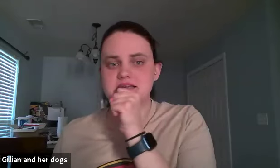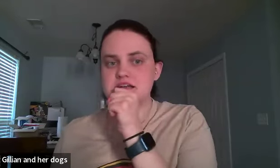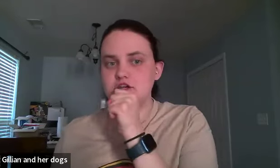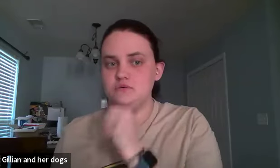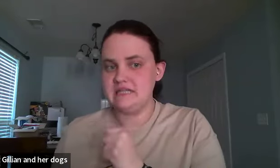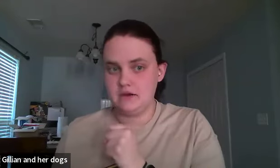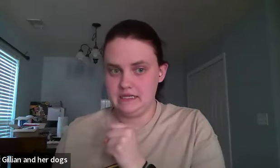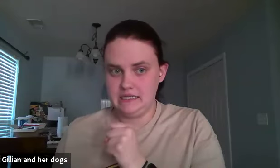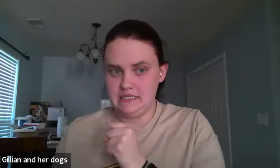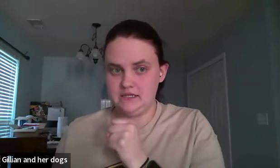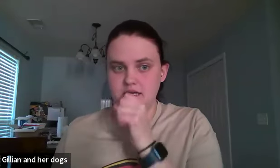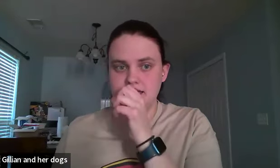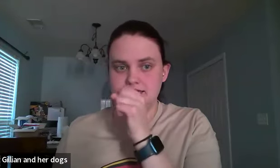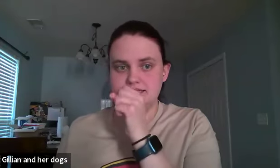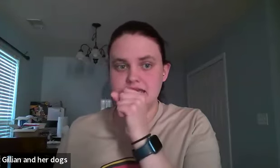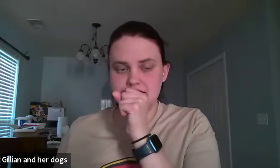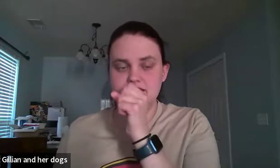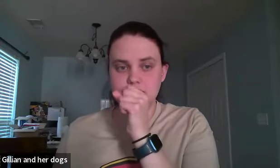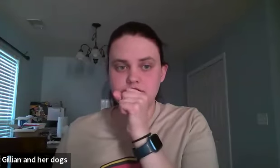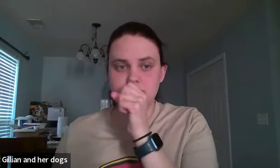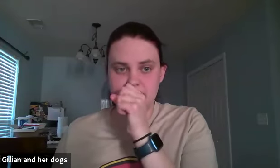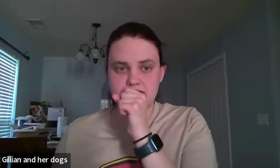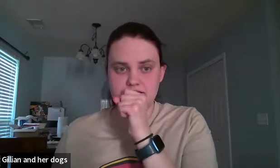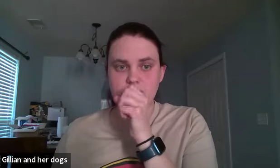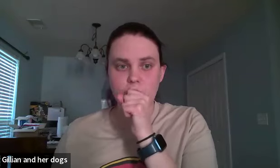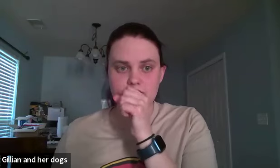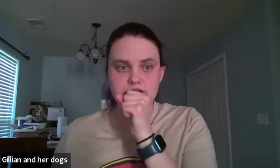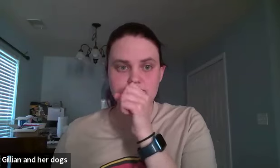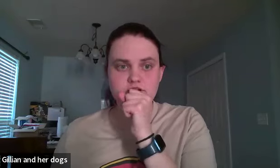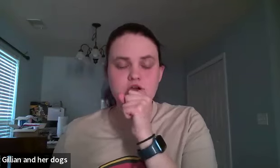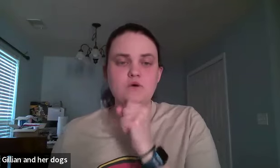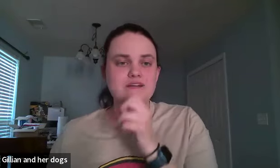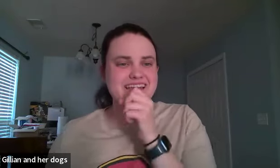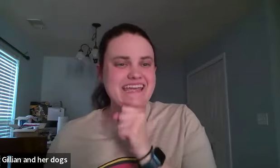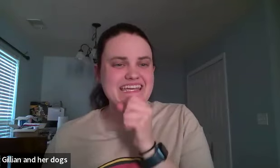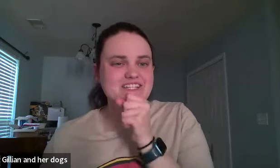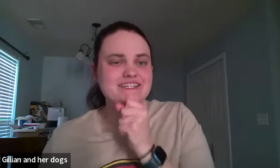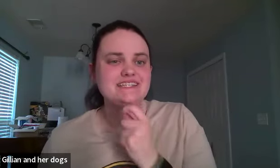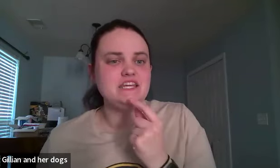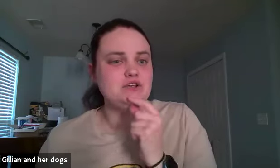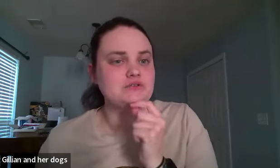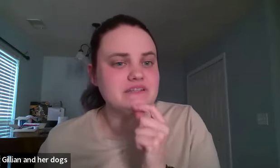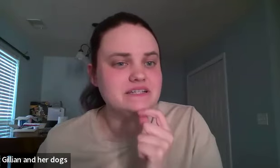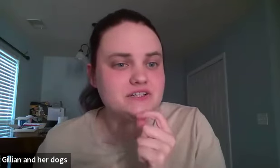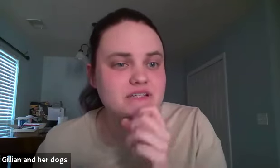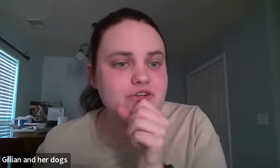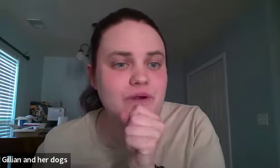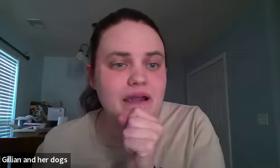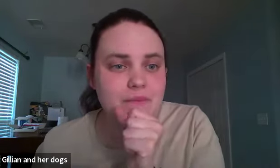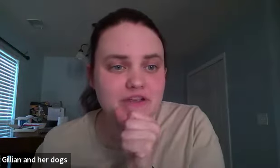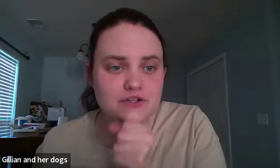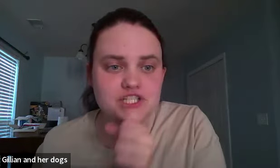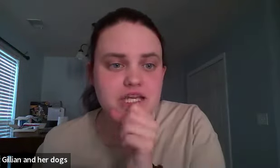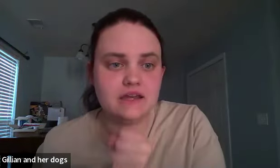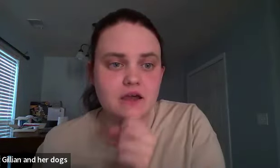does not go down any. It stays in front of your face, orange. Whereas age is like you're literally grabbing your chin and